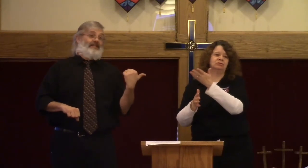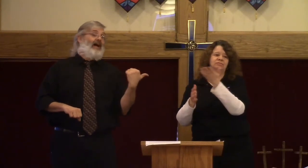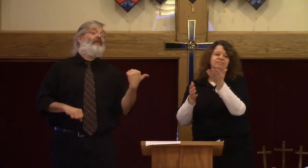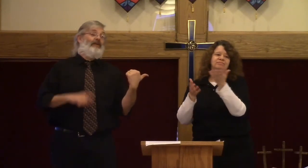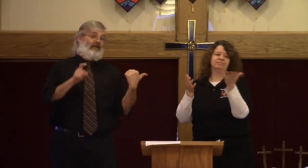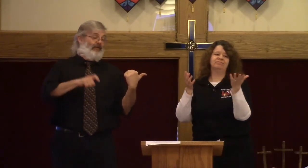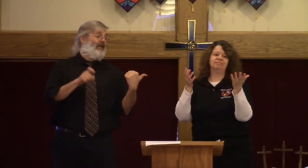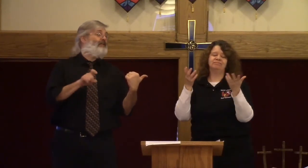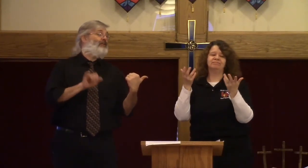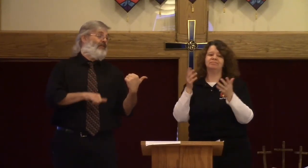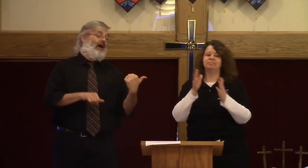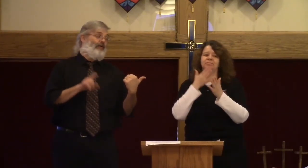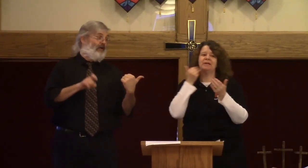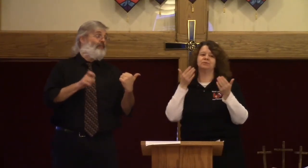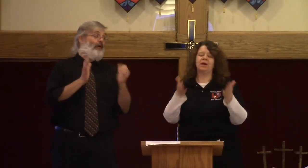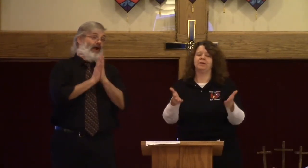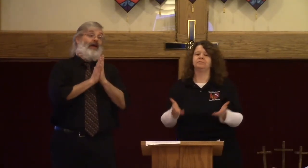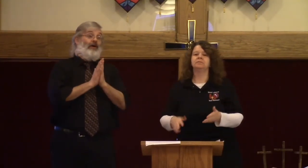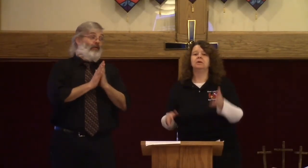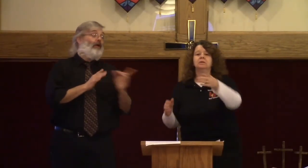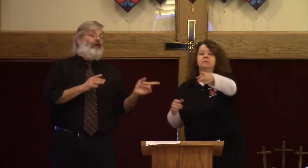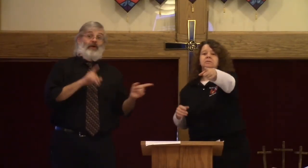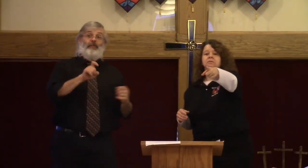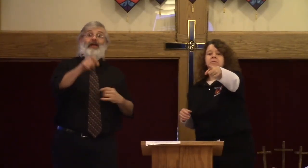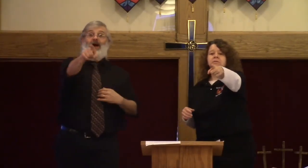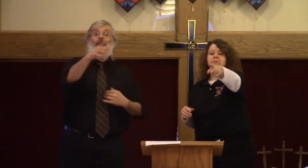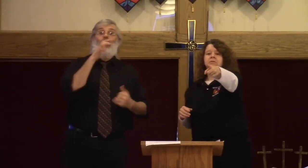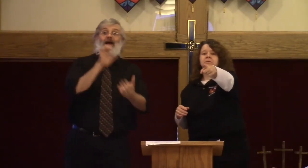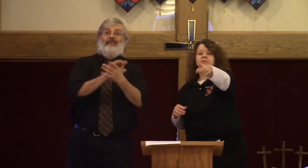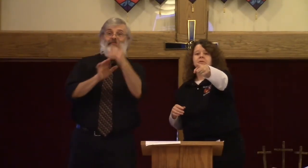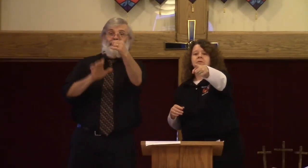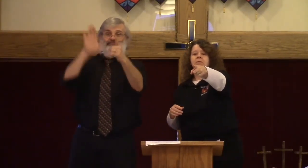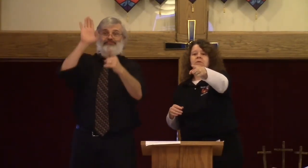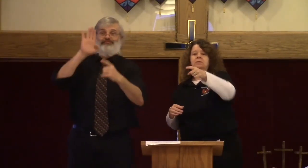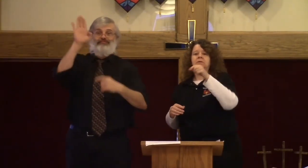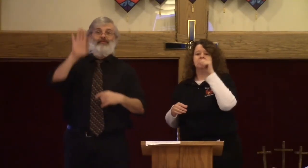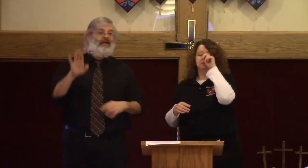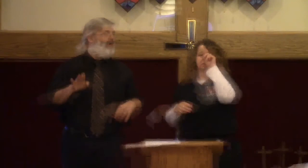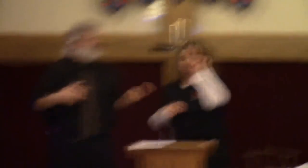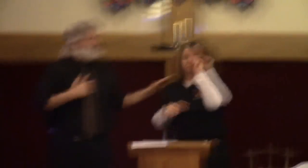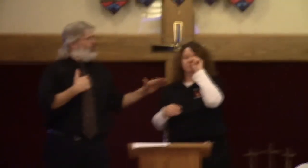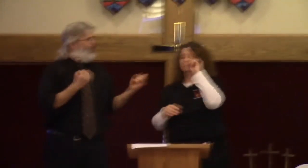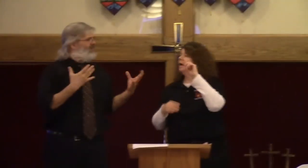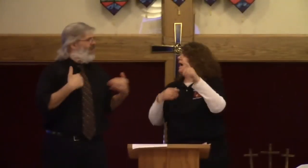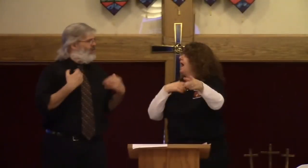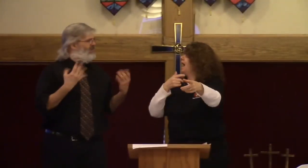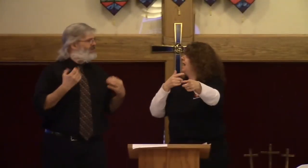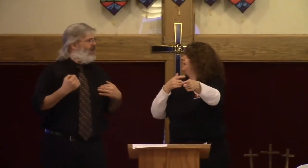Yes, we need to do that. We need to pray. We pray. Yeah, my wife. Well, Can we say?